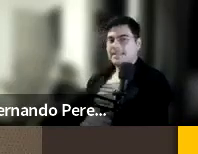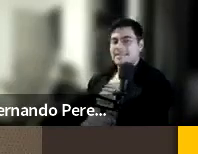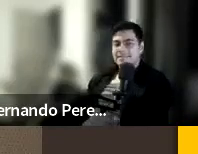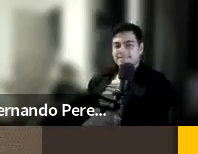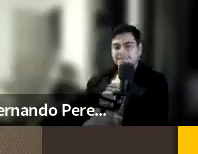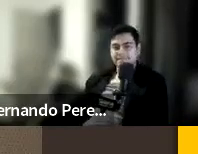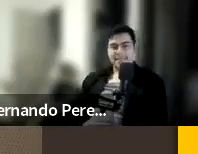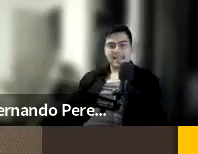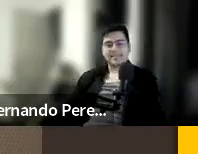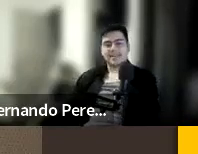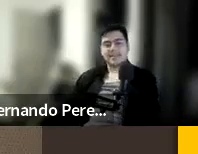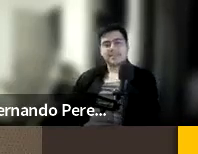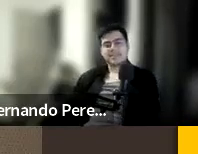Elsa, ask a question